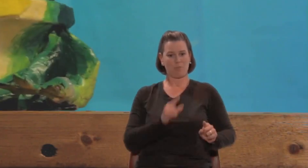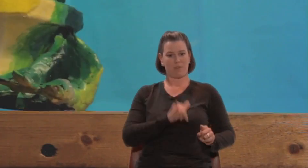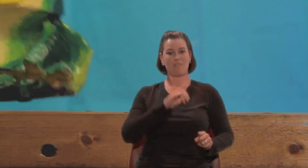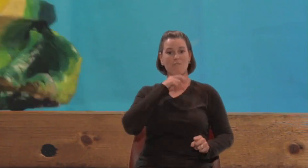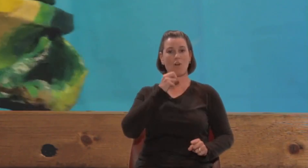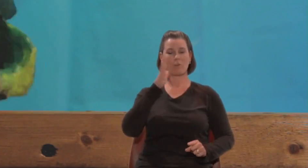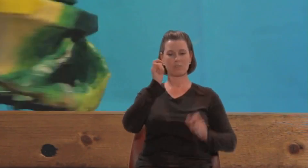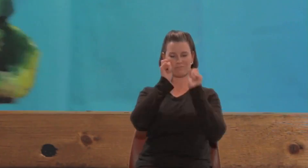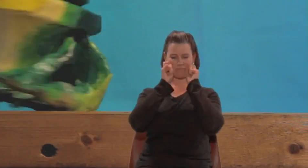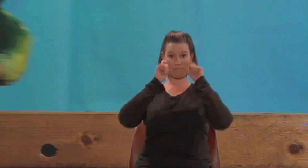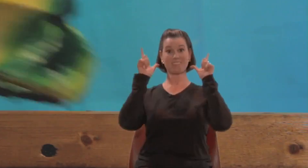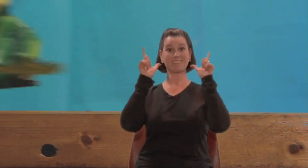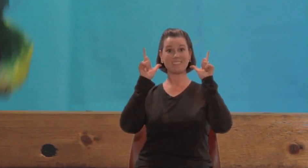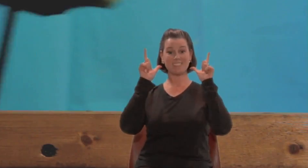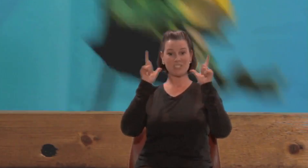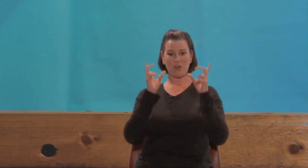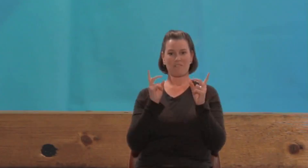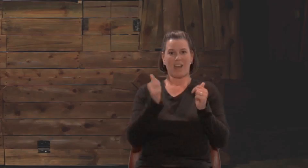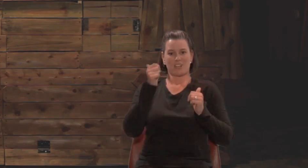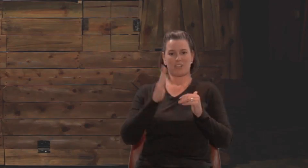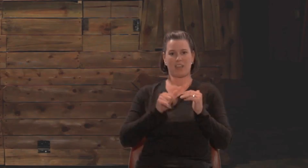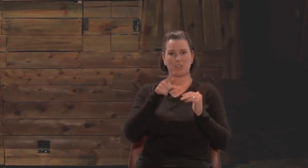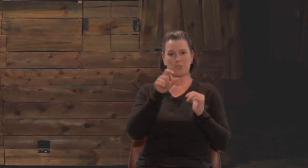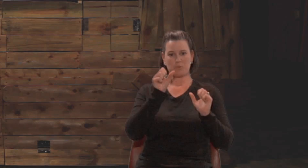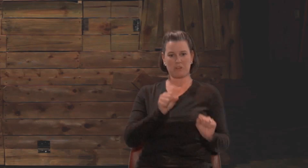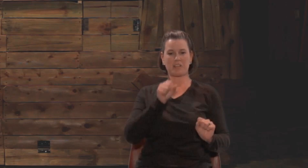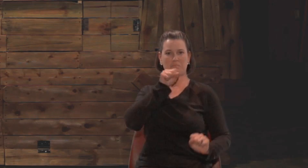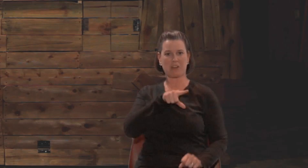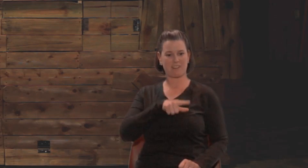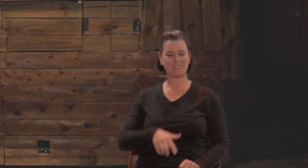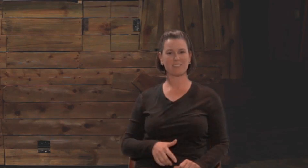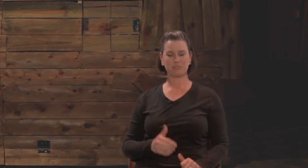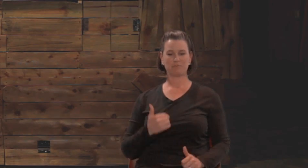would wake right up faster than you could spit.